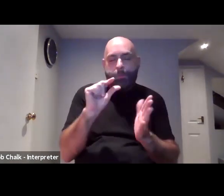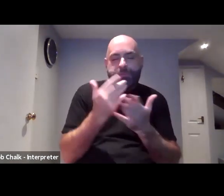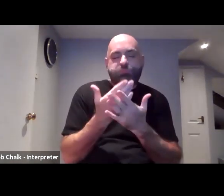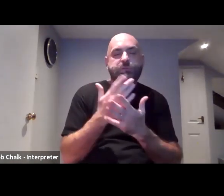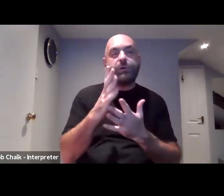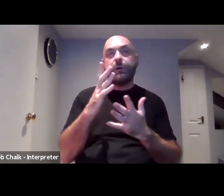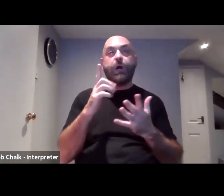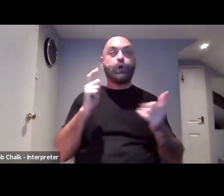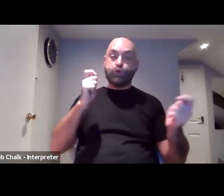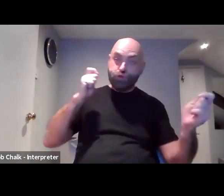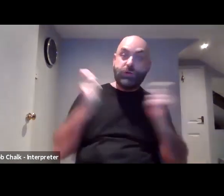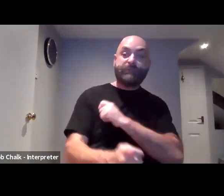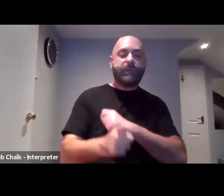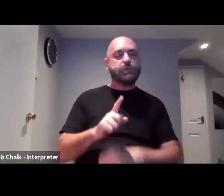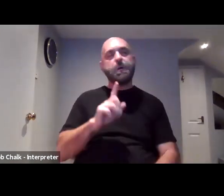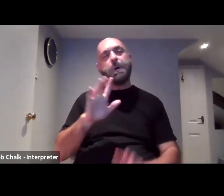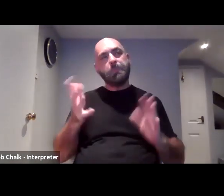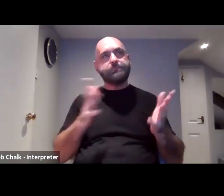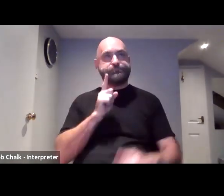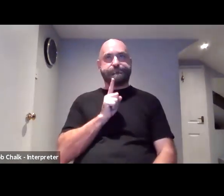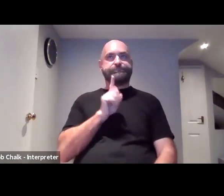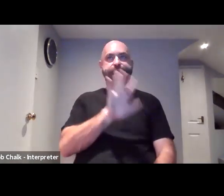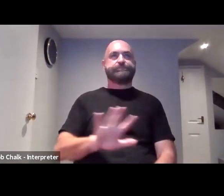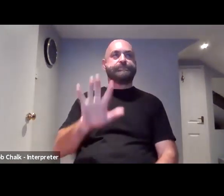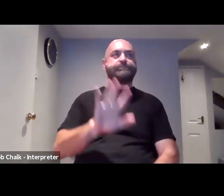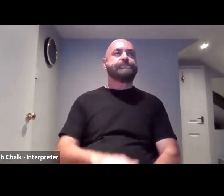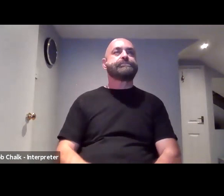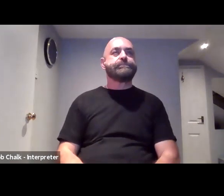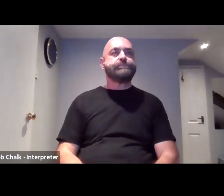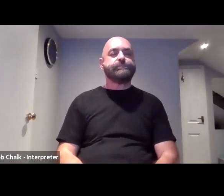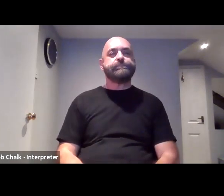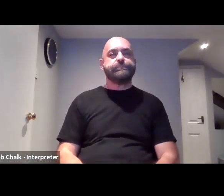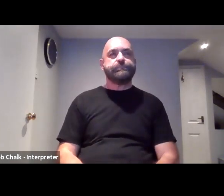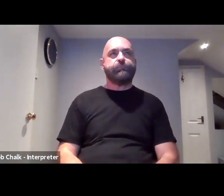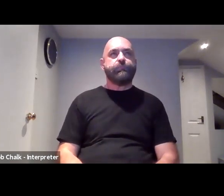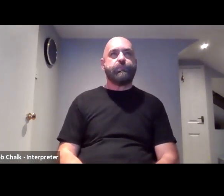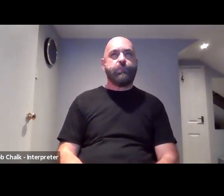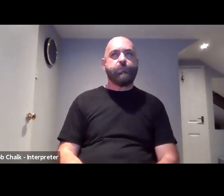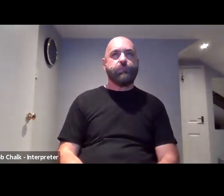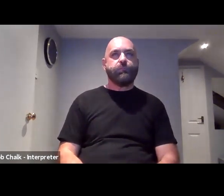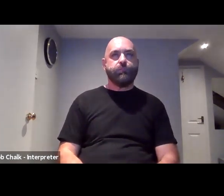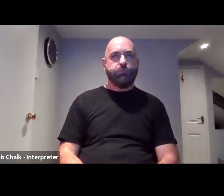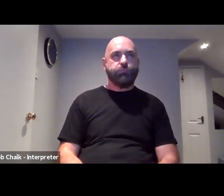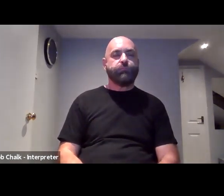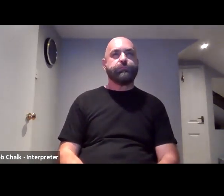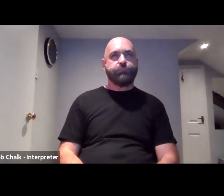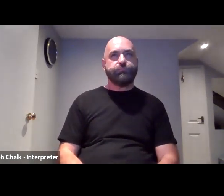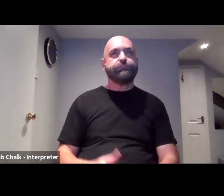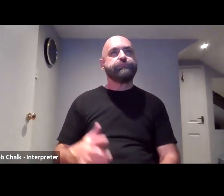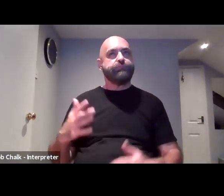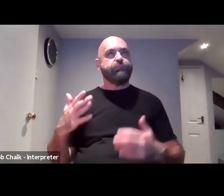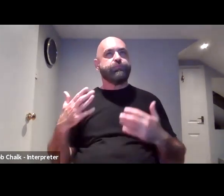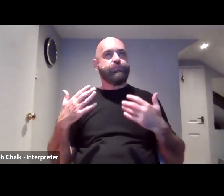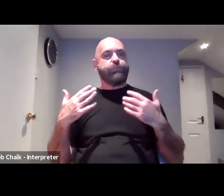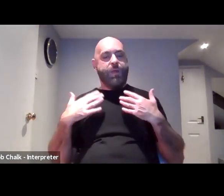quite transformational. So my argument is that health is a measure of